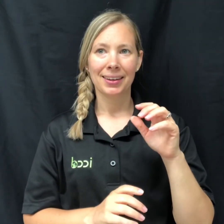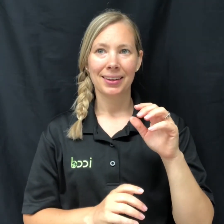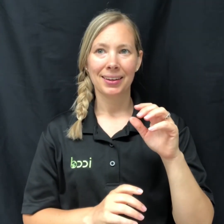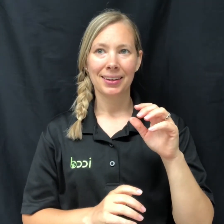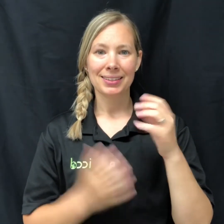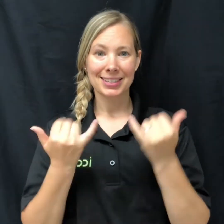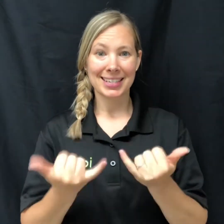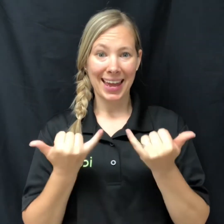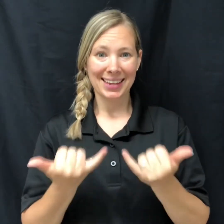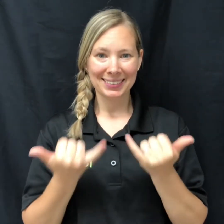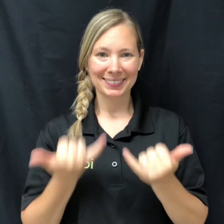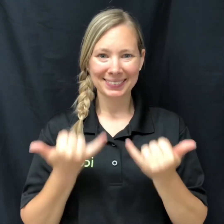Today,